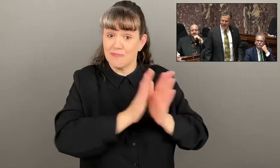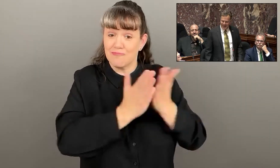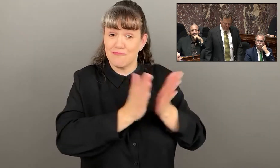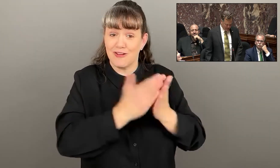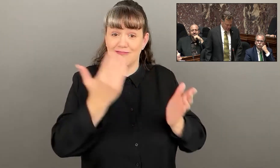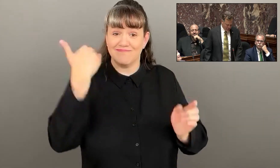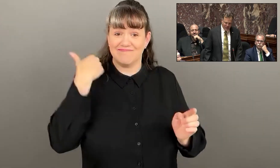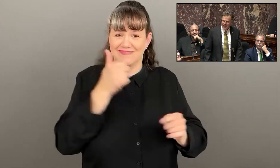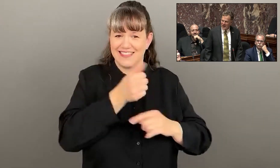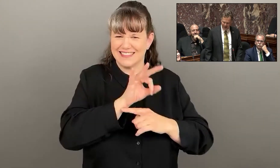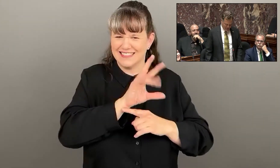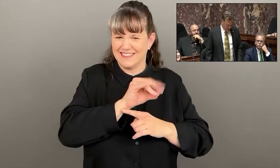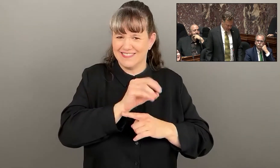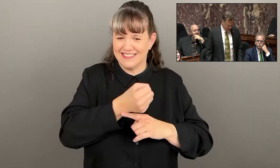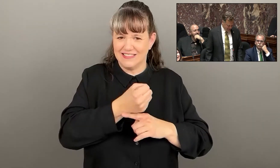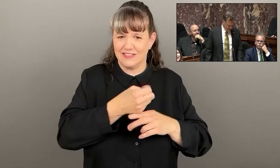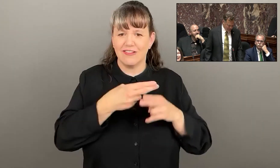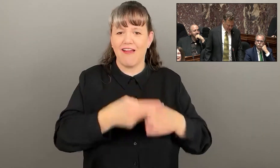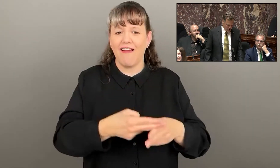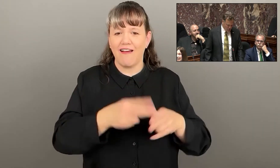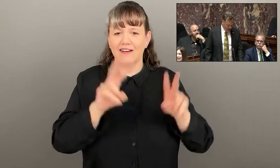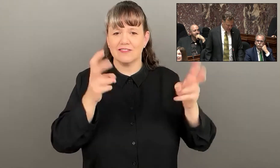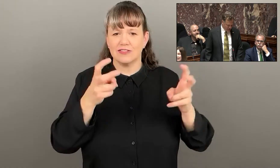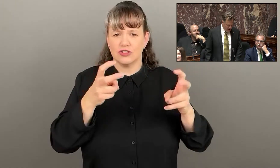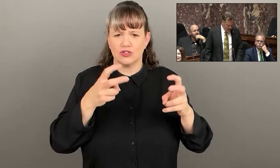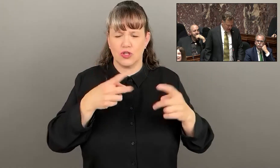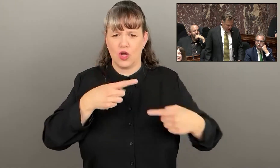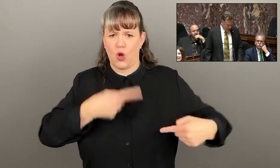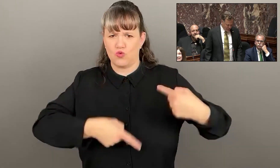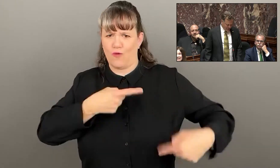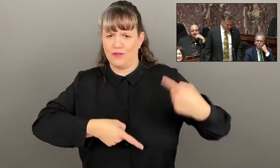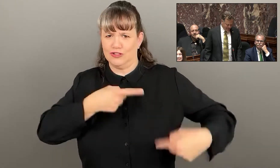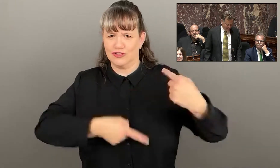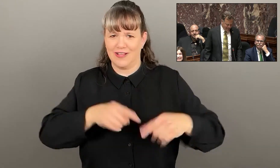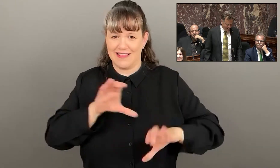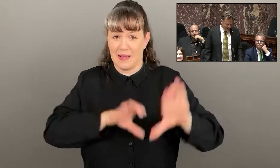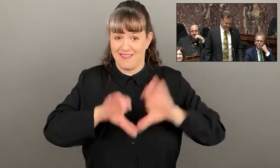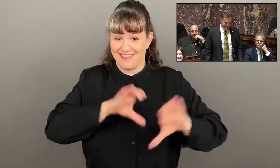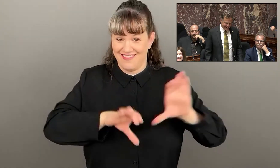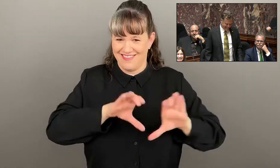The beginning of a trend.